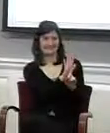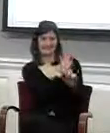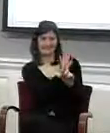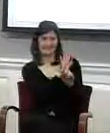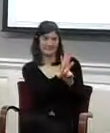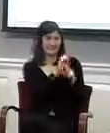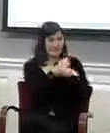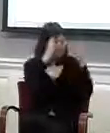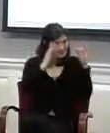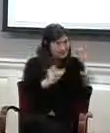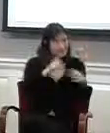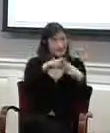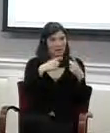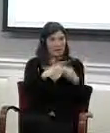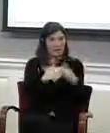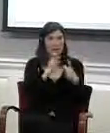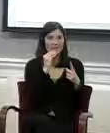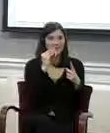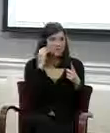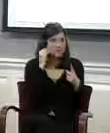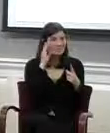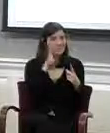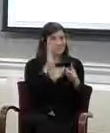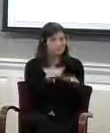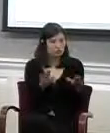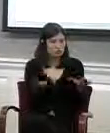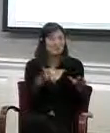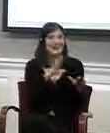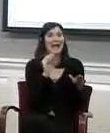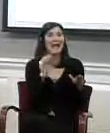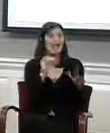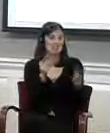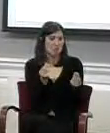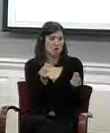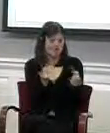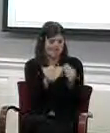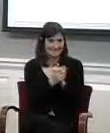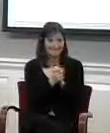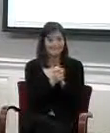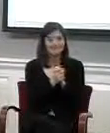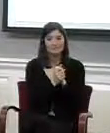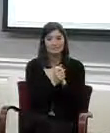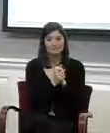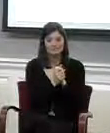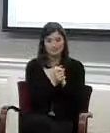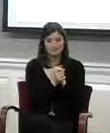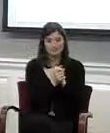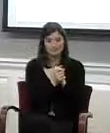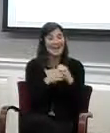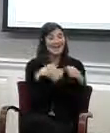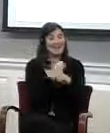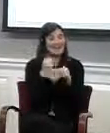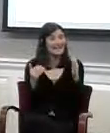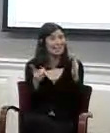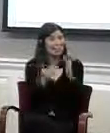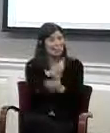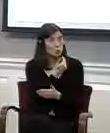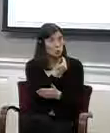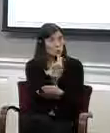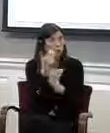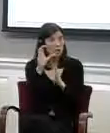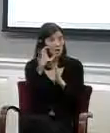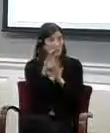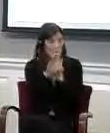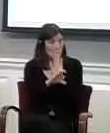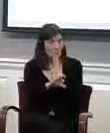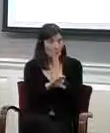over domicile, children, and property. This approach in the new civil code was abandoned in